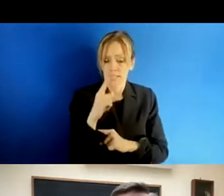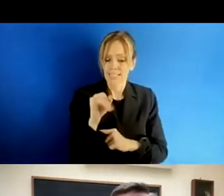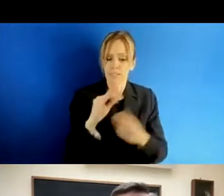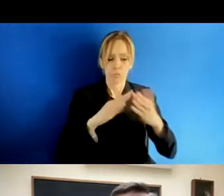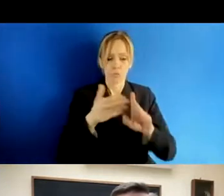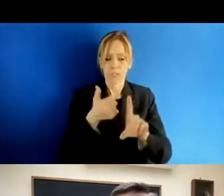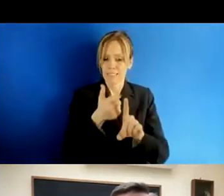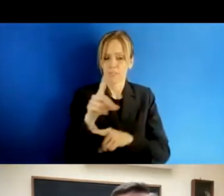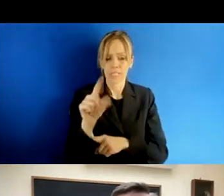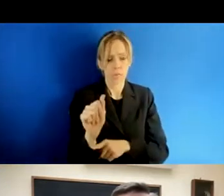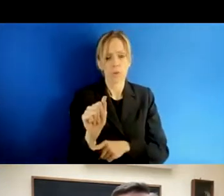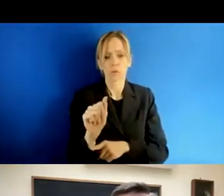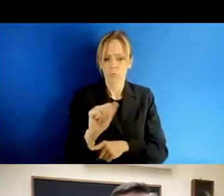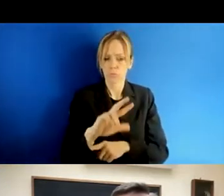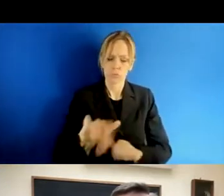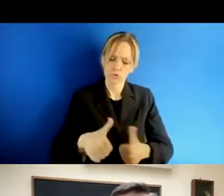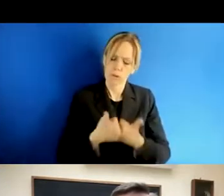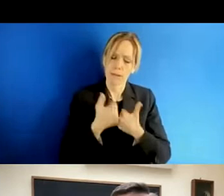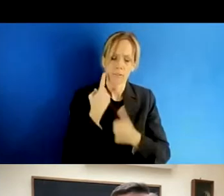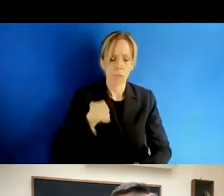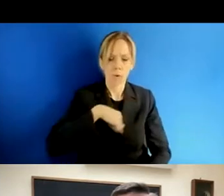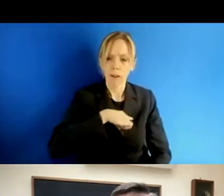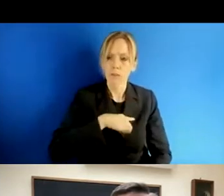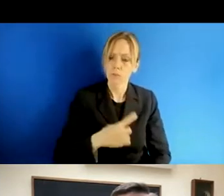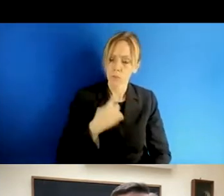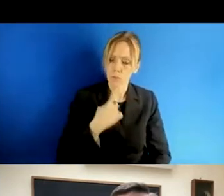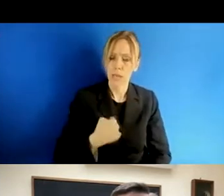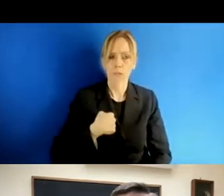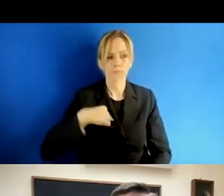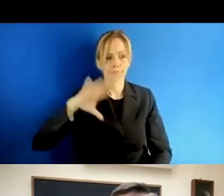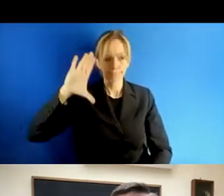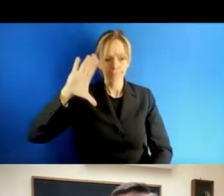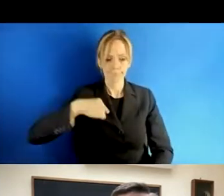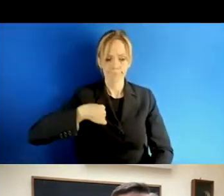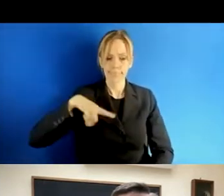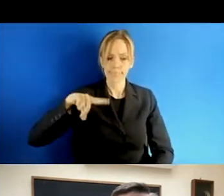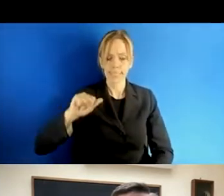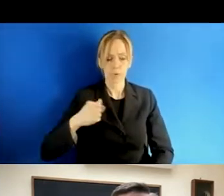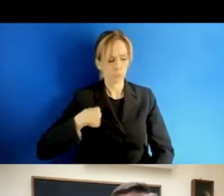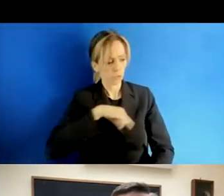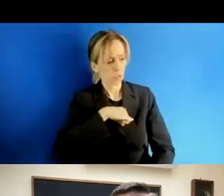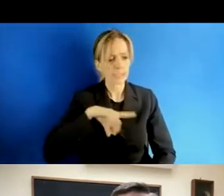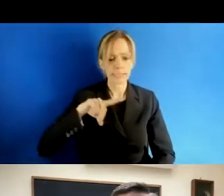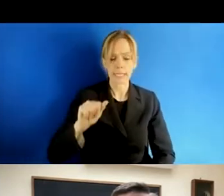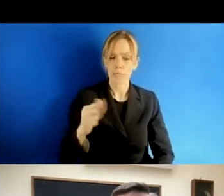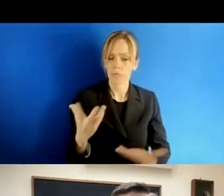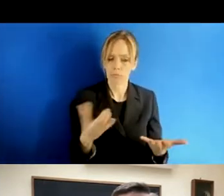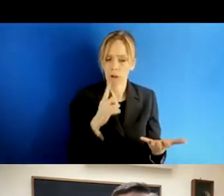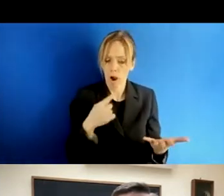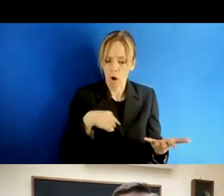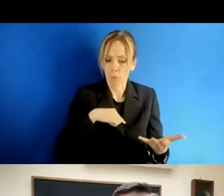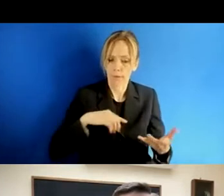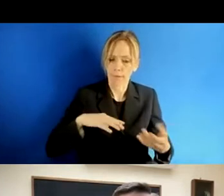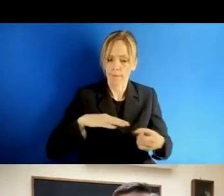us often to say we are disabled, because we often ask, are we disabled enough? Do I